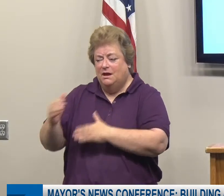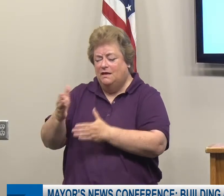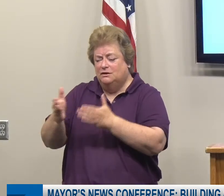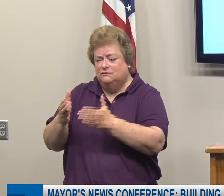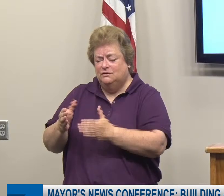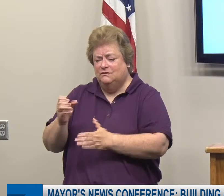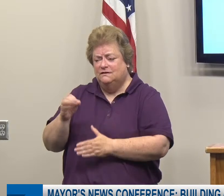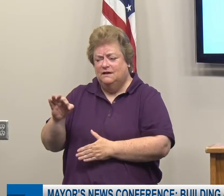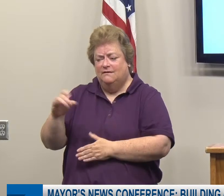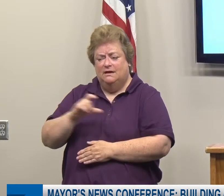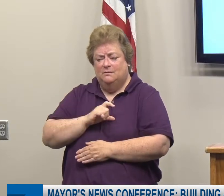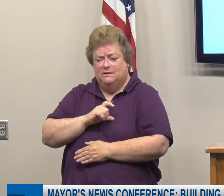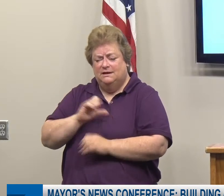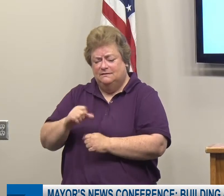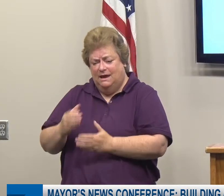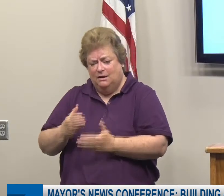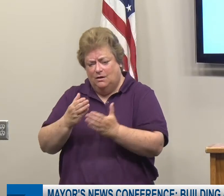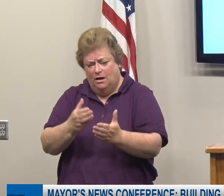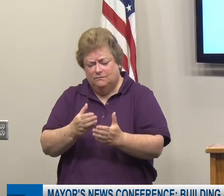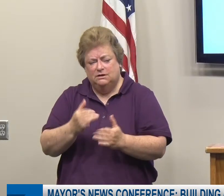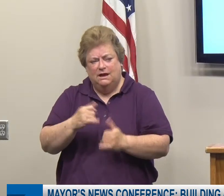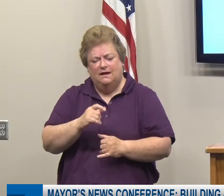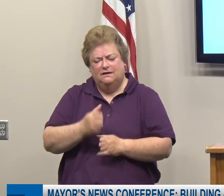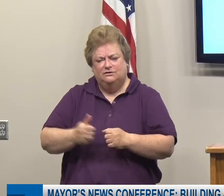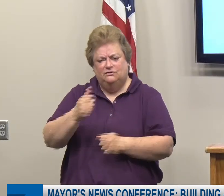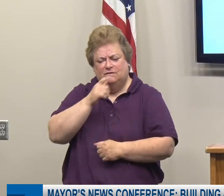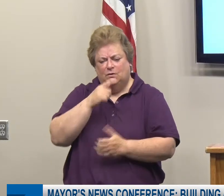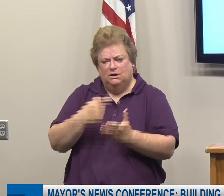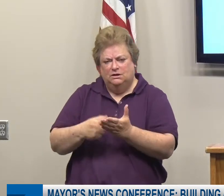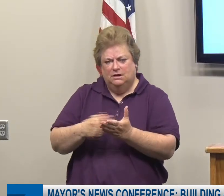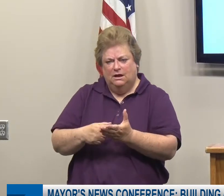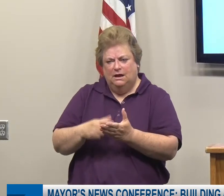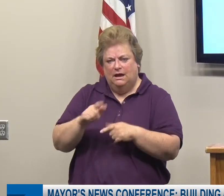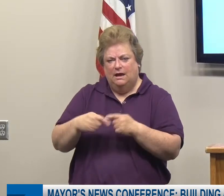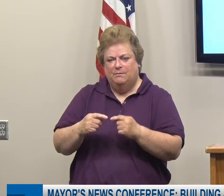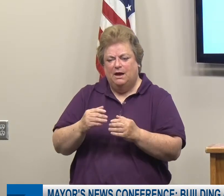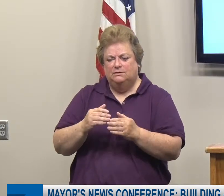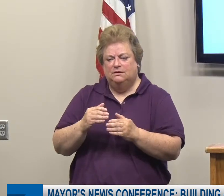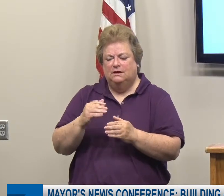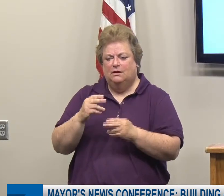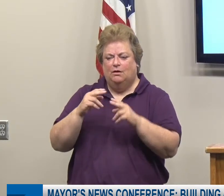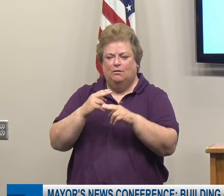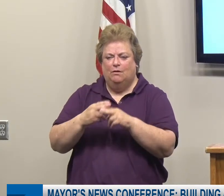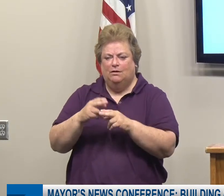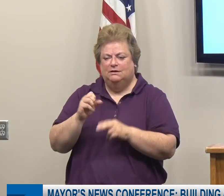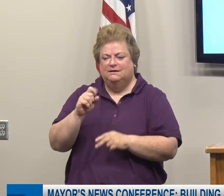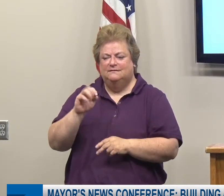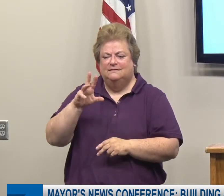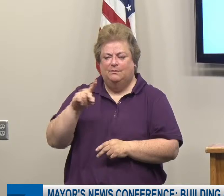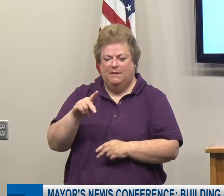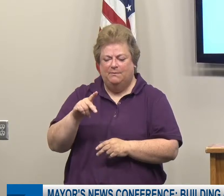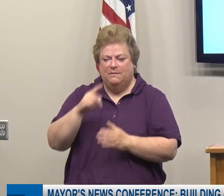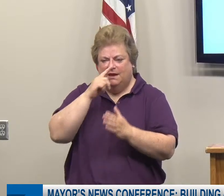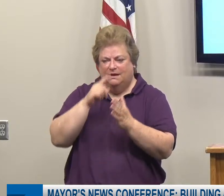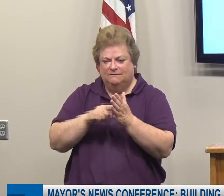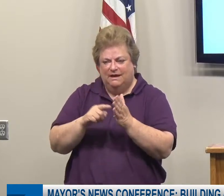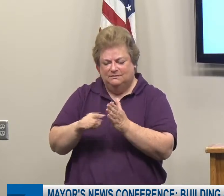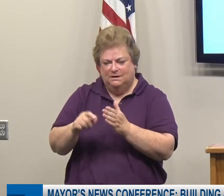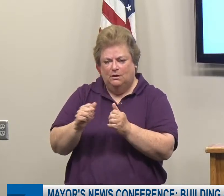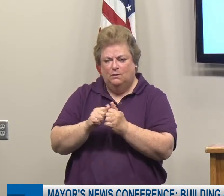now discuss more on this topic, including recent and proposed stepped-up investments with our community partners.